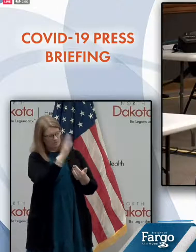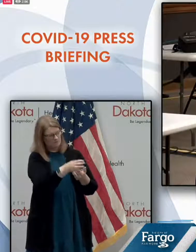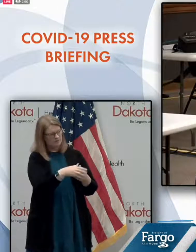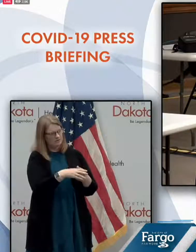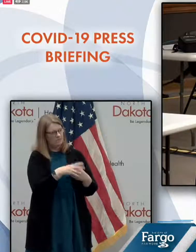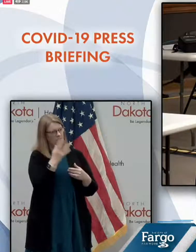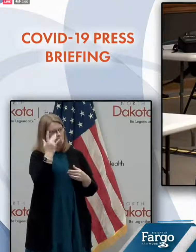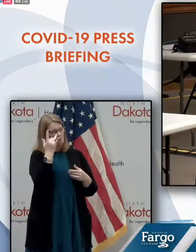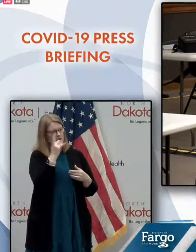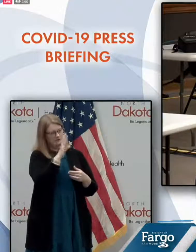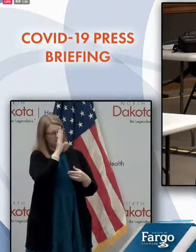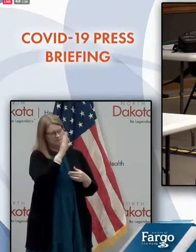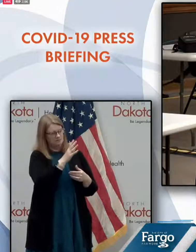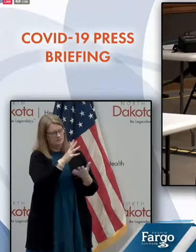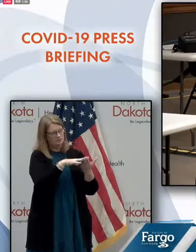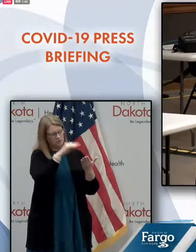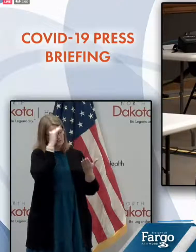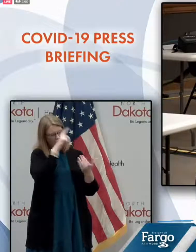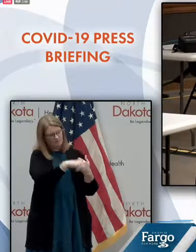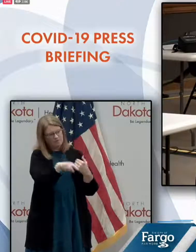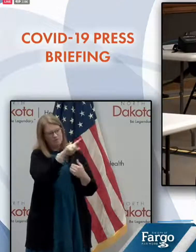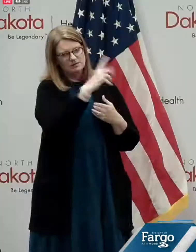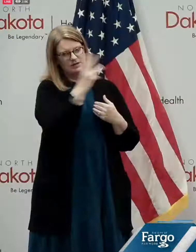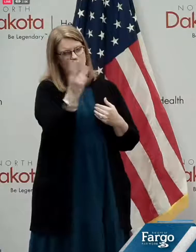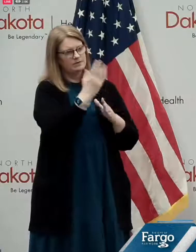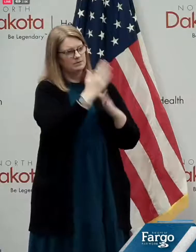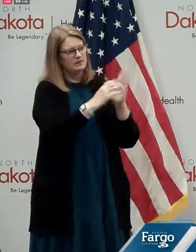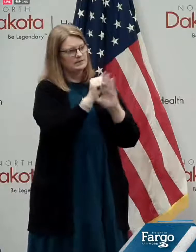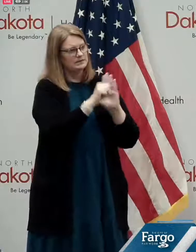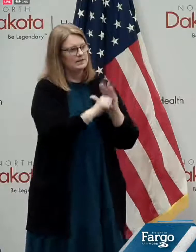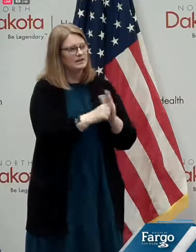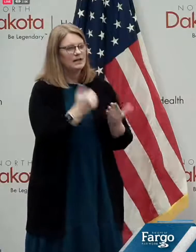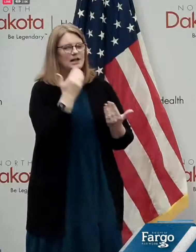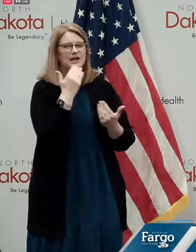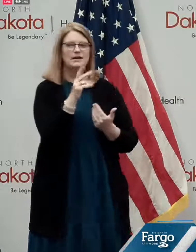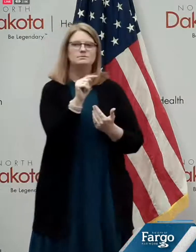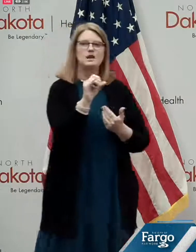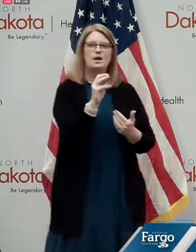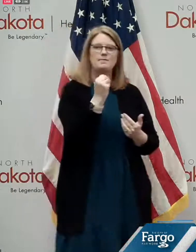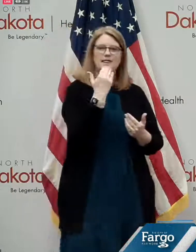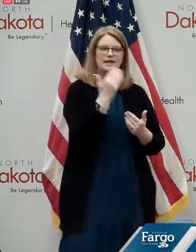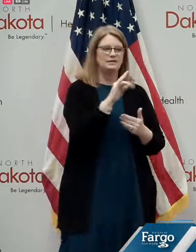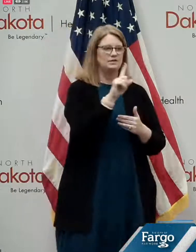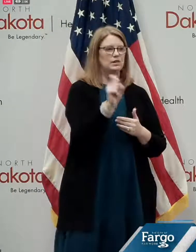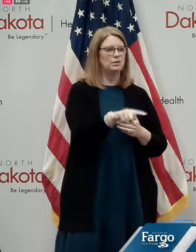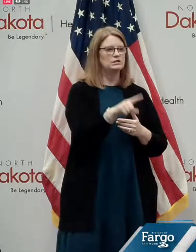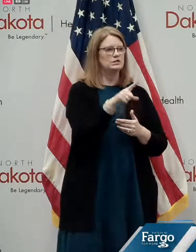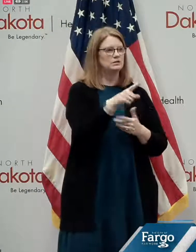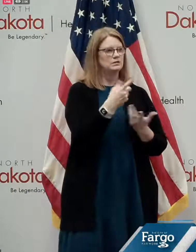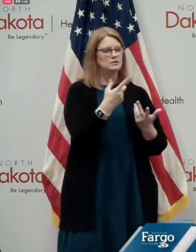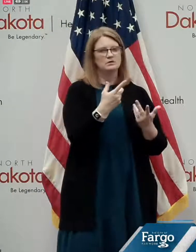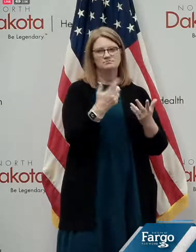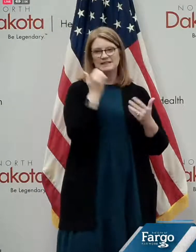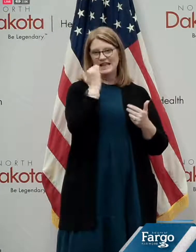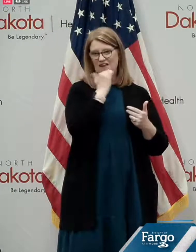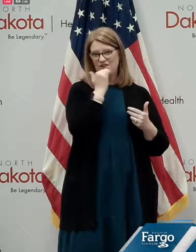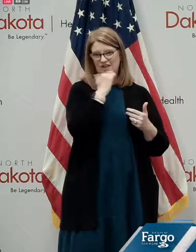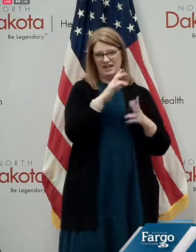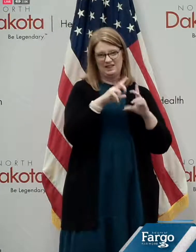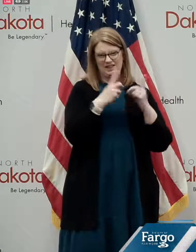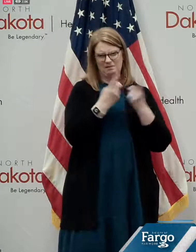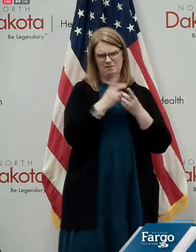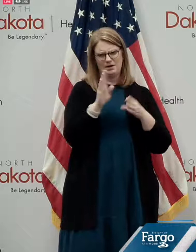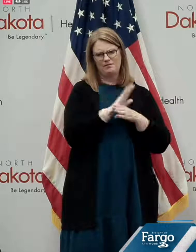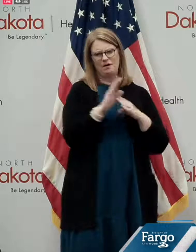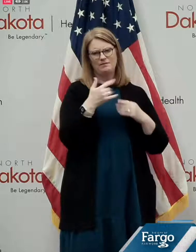do that, and what did you learn from them? Well, Tom, thanks for the question. We do that kind of outreach every day at the Department of